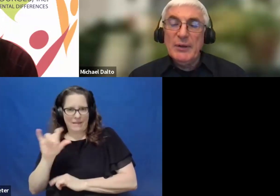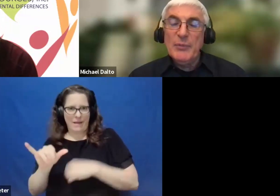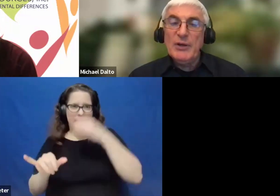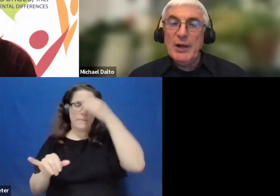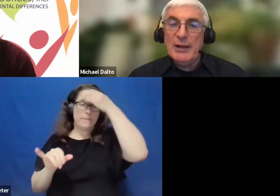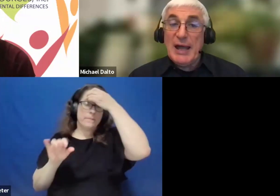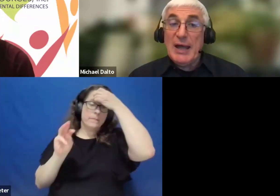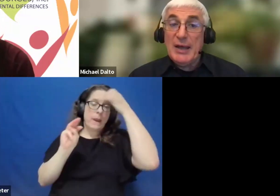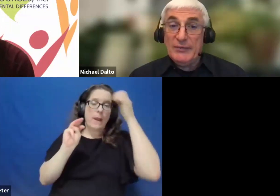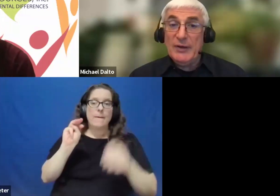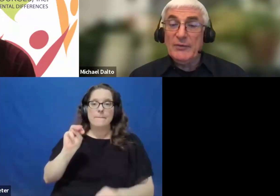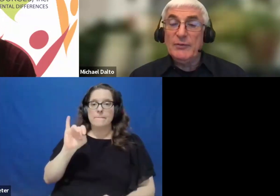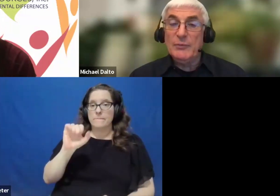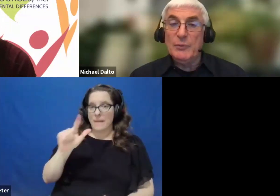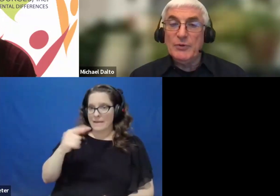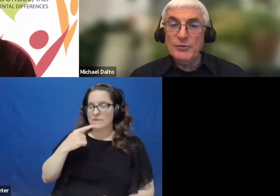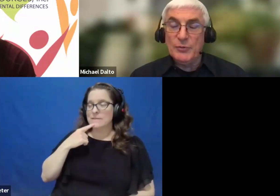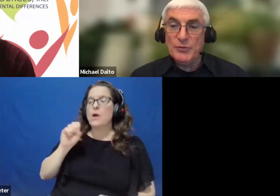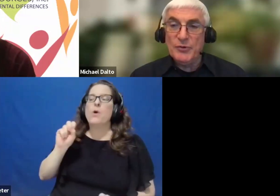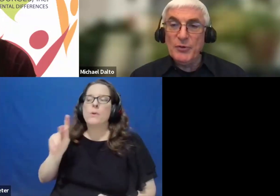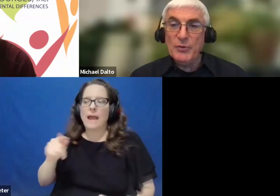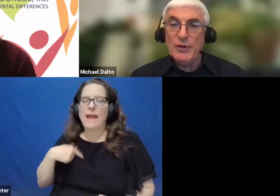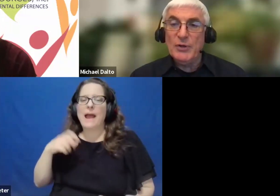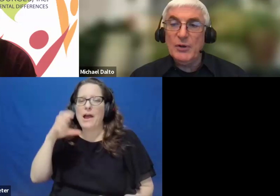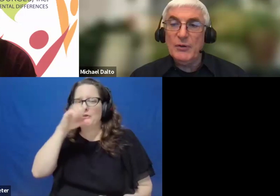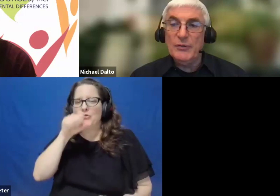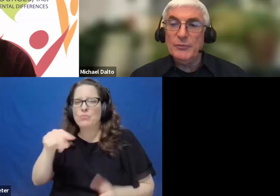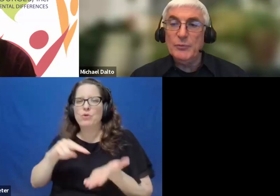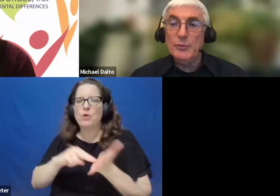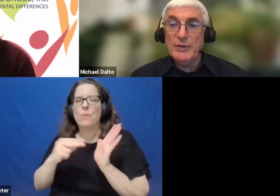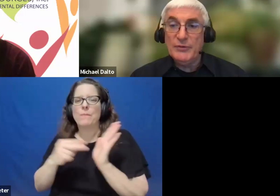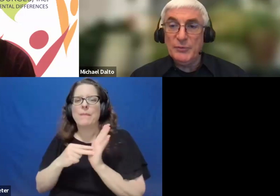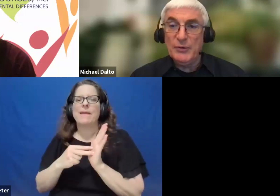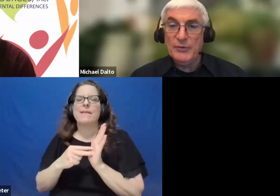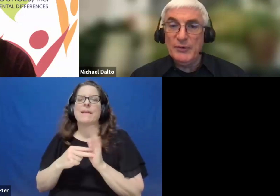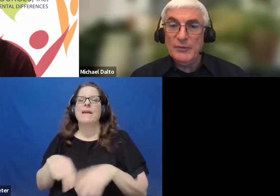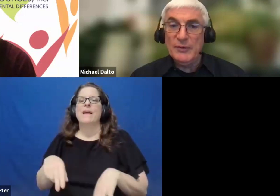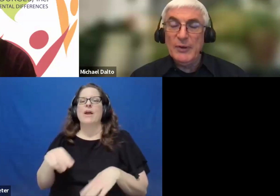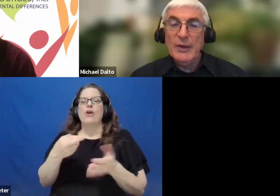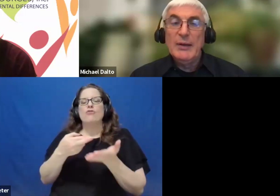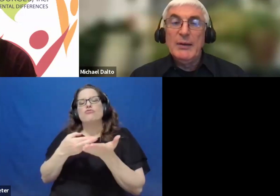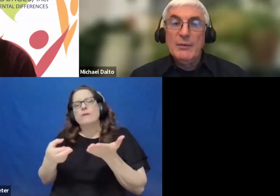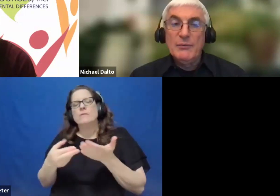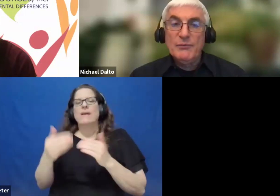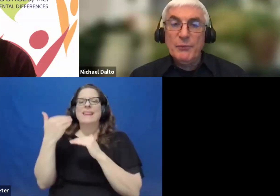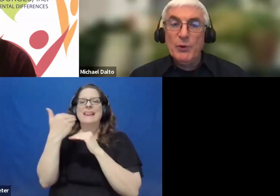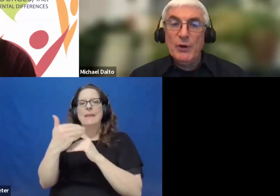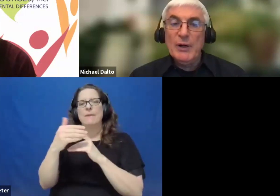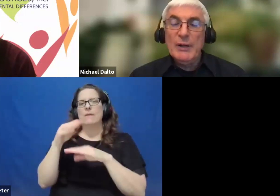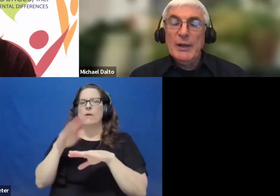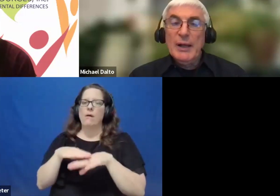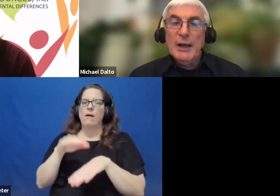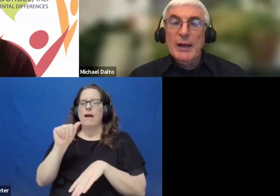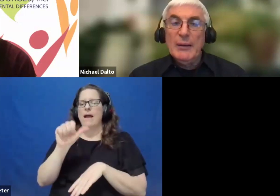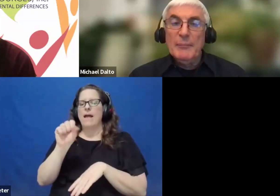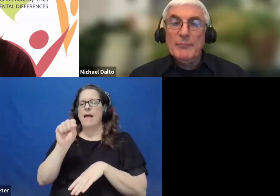the limit on assets, which Social Security calls resources